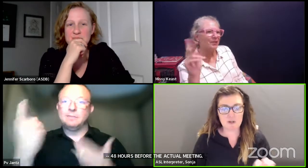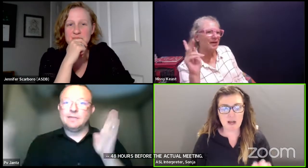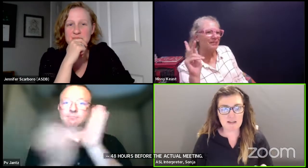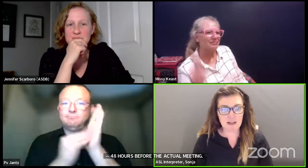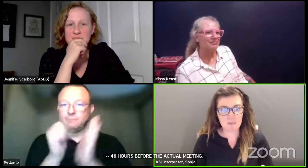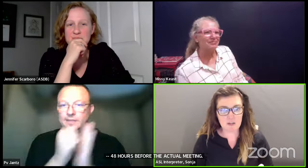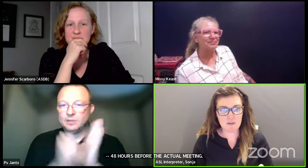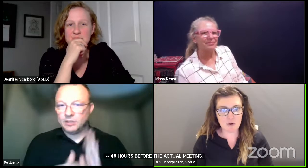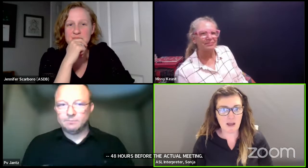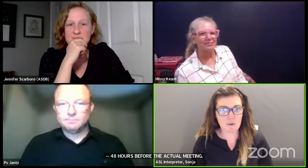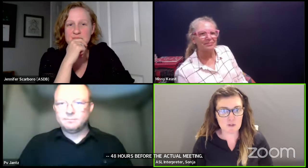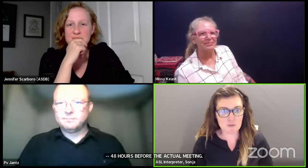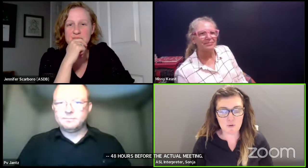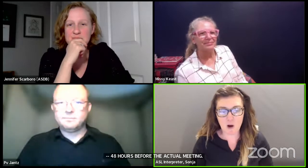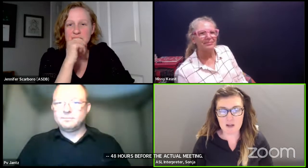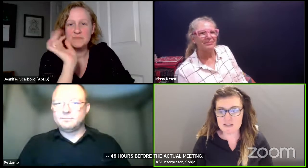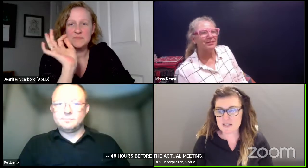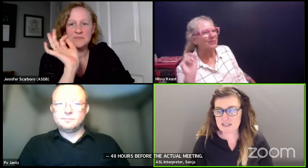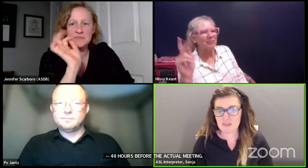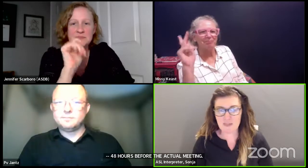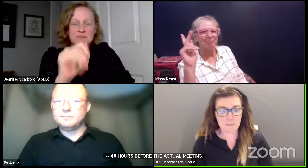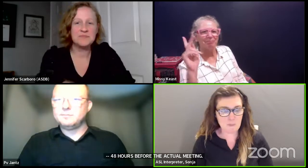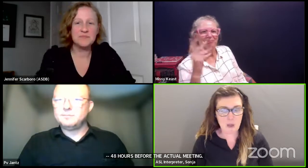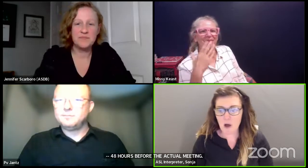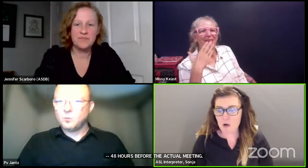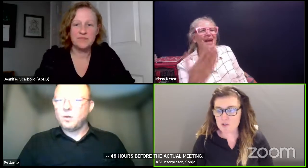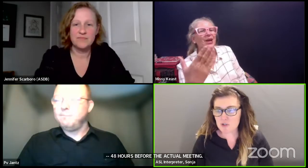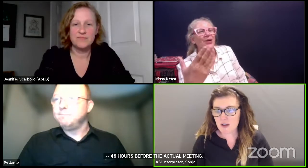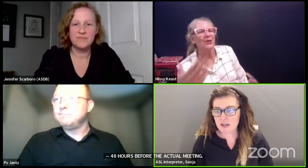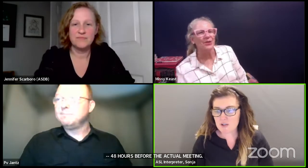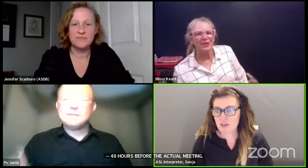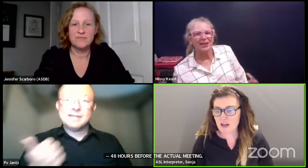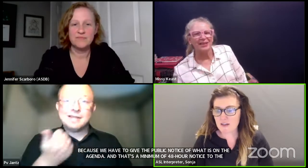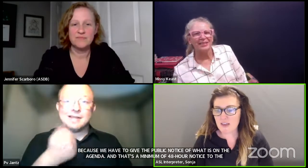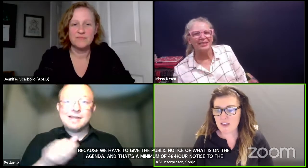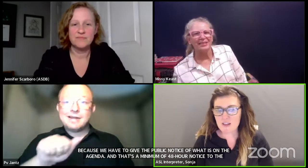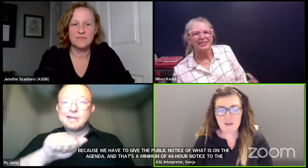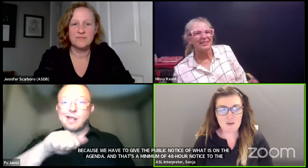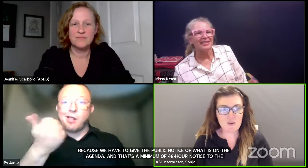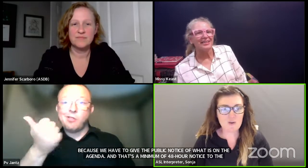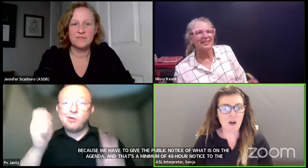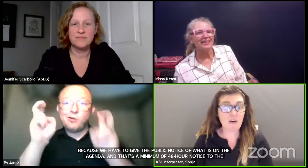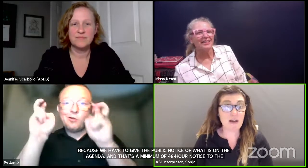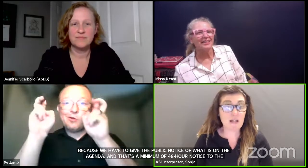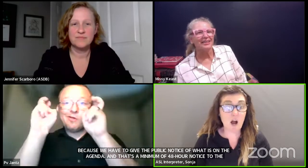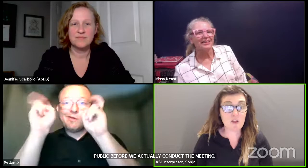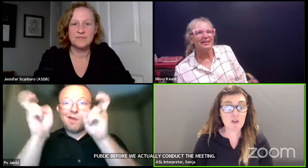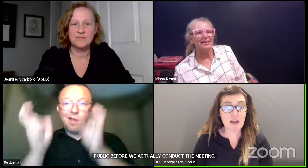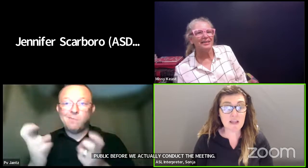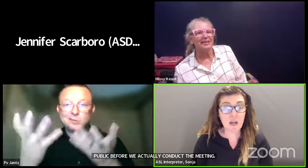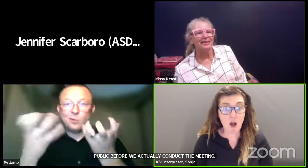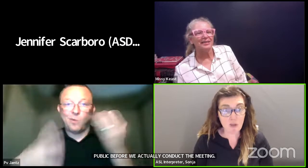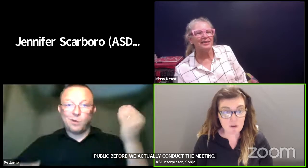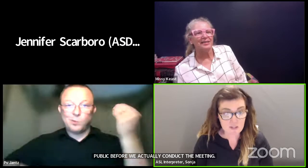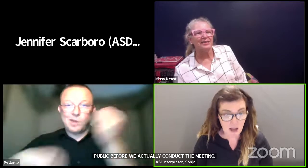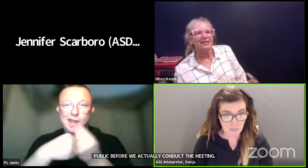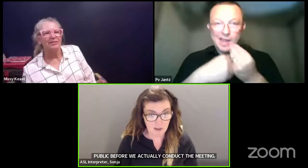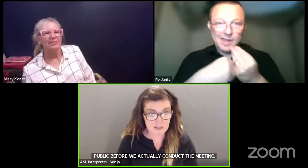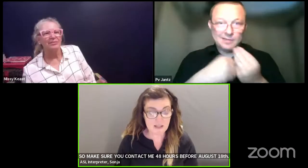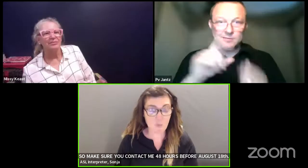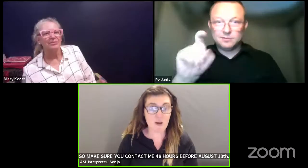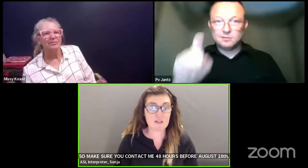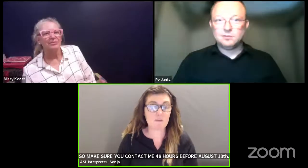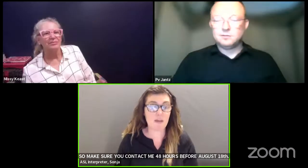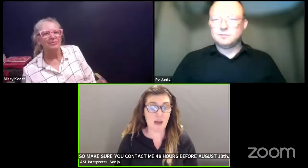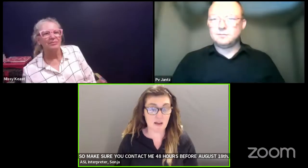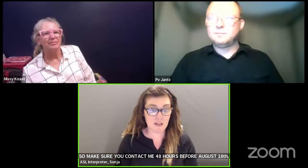So make sure you contact me 40 hours before August 18th. Oh, sure, I can do that. Thank you. All right, are there any other